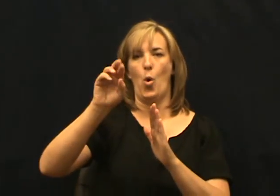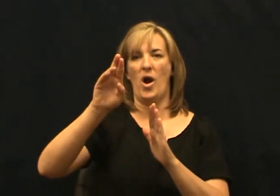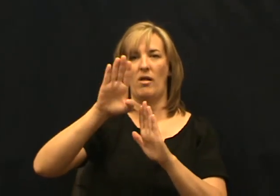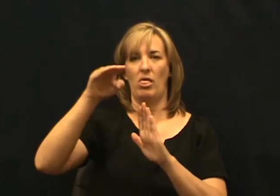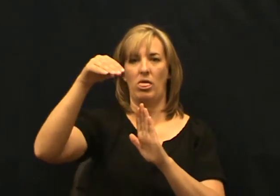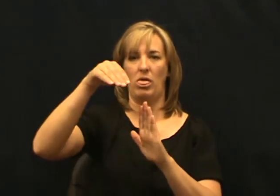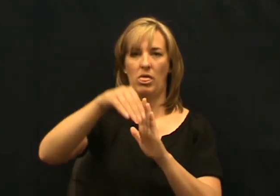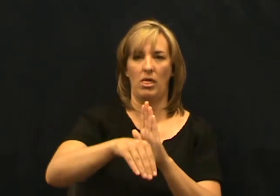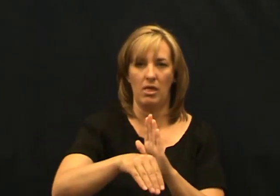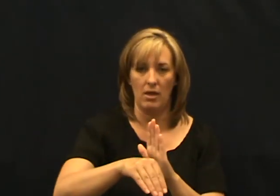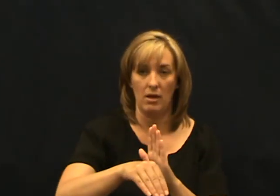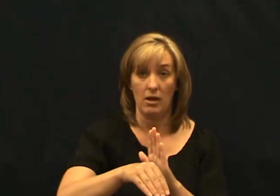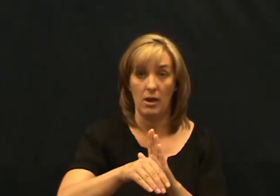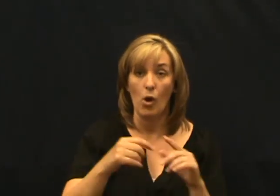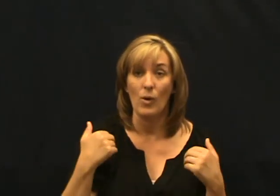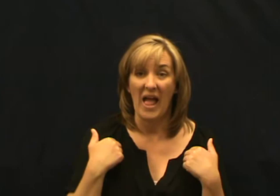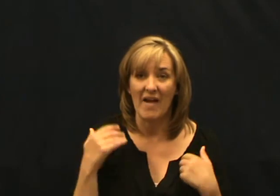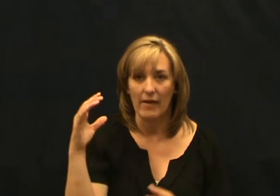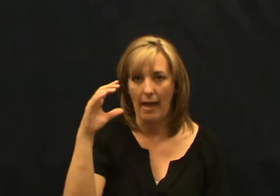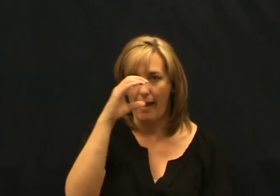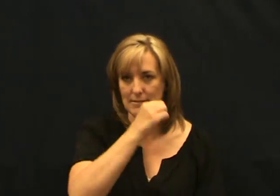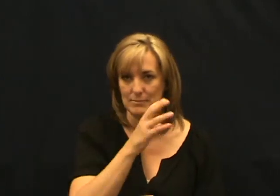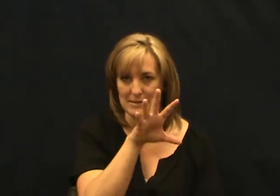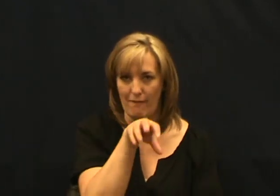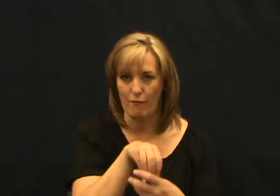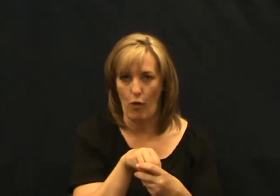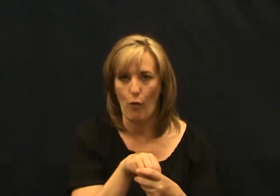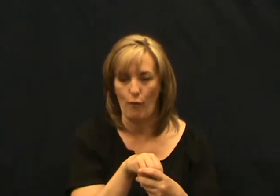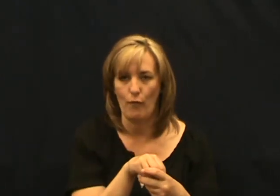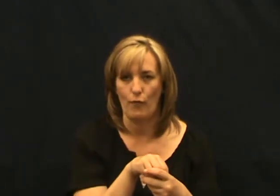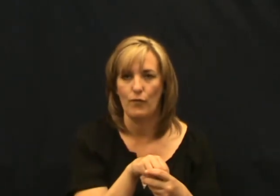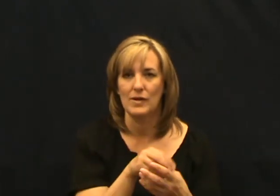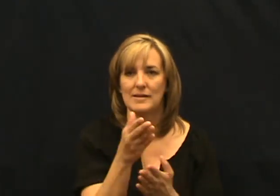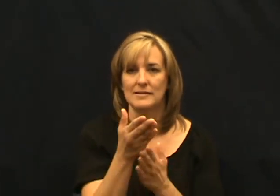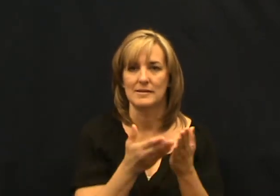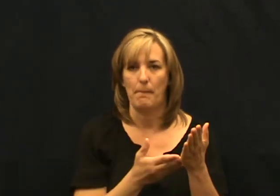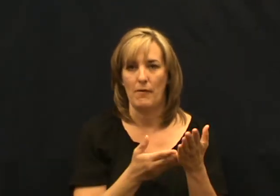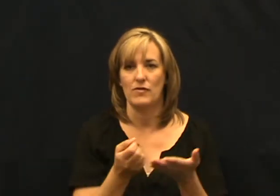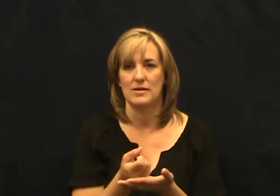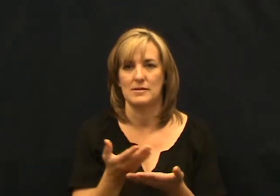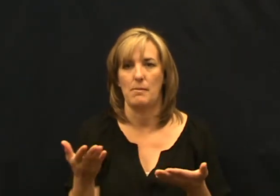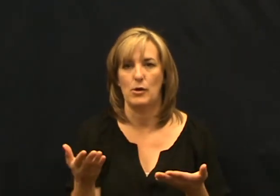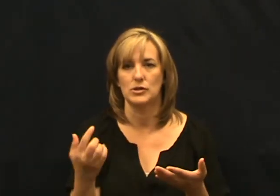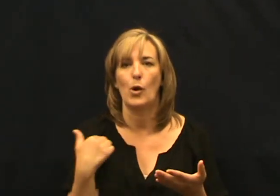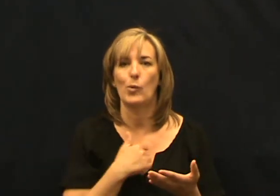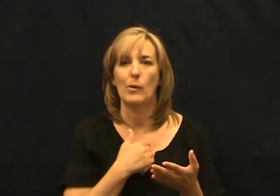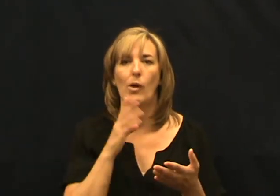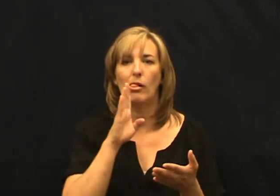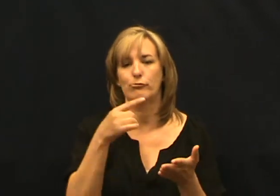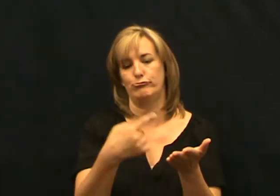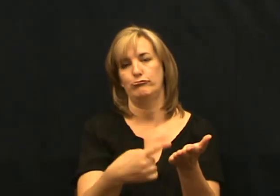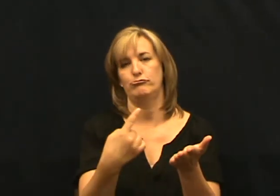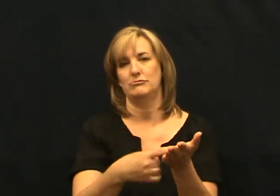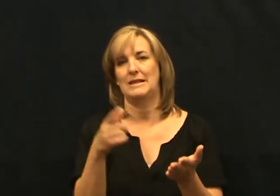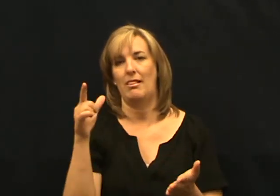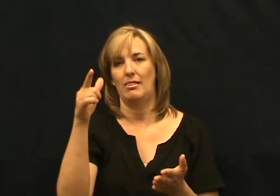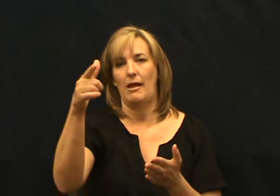with estimates that are involved in some of these amounts, and we'll get into that later on in the course. And